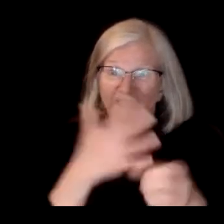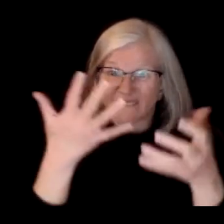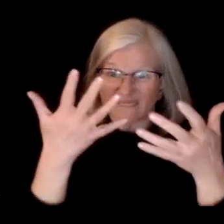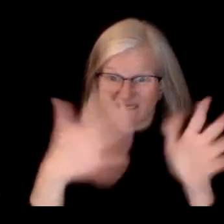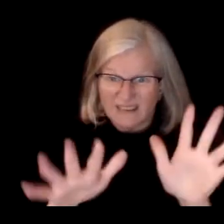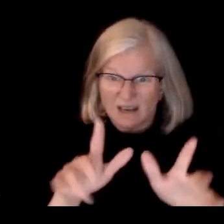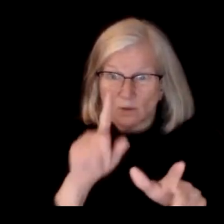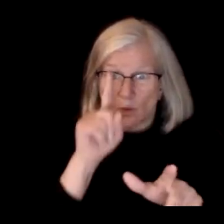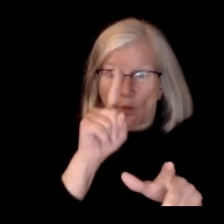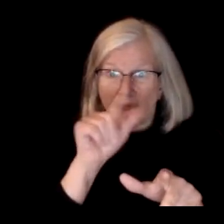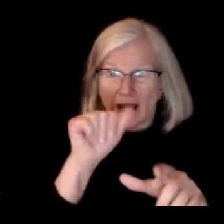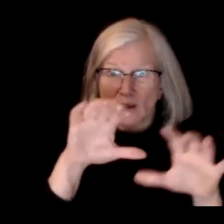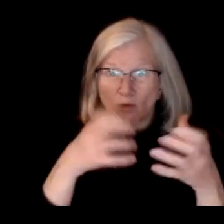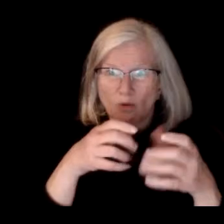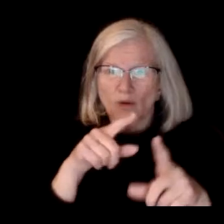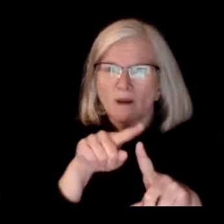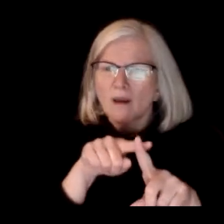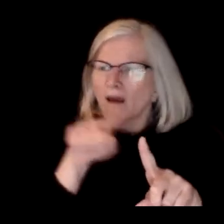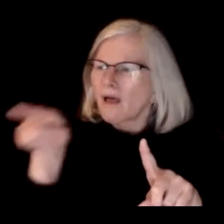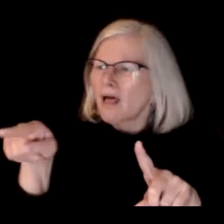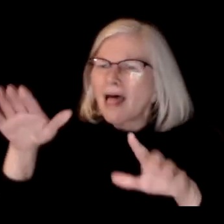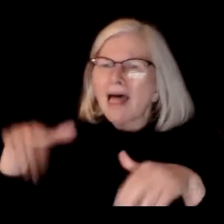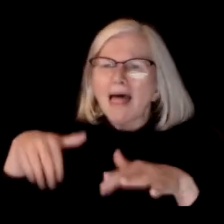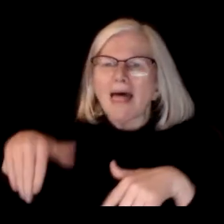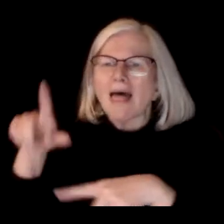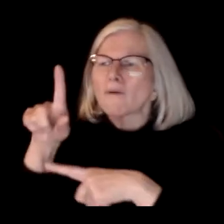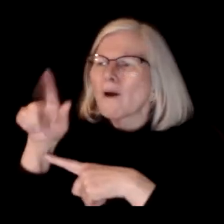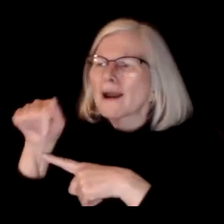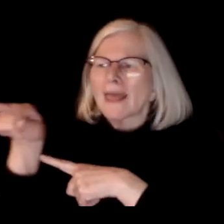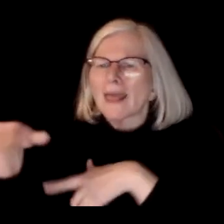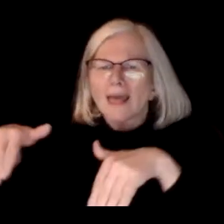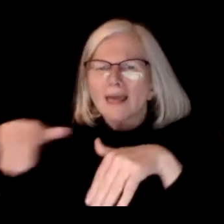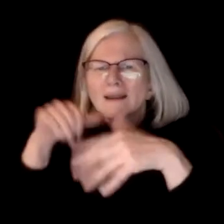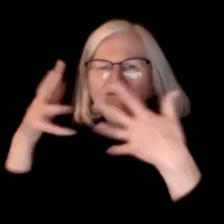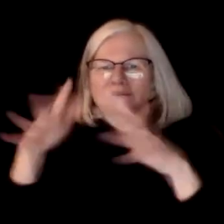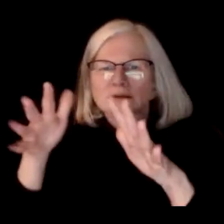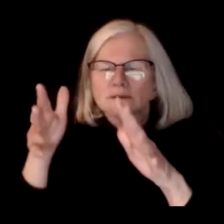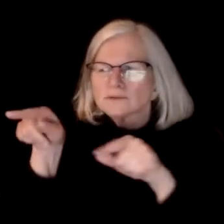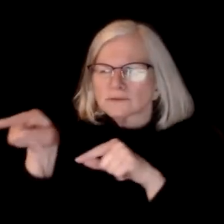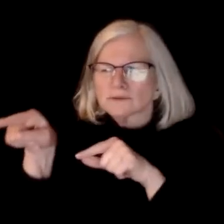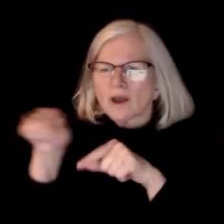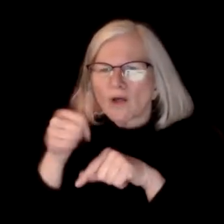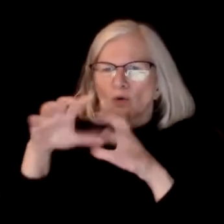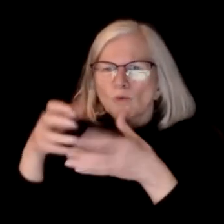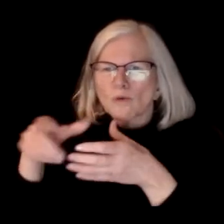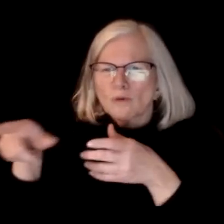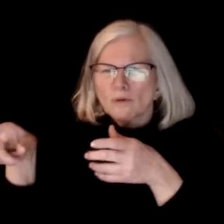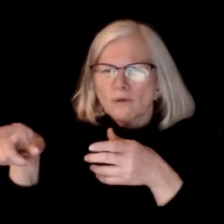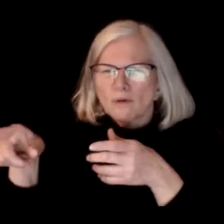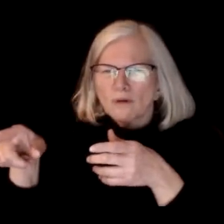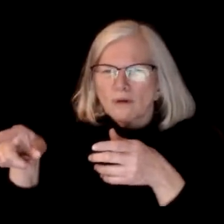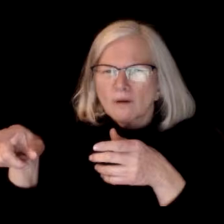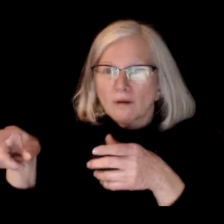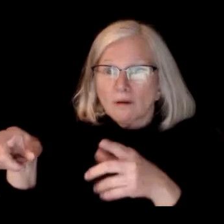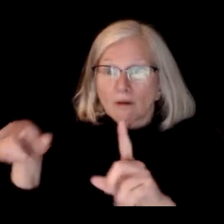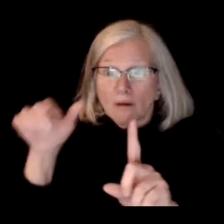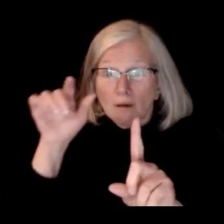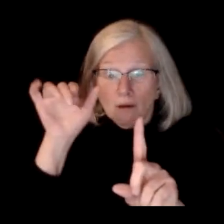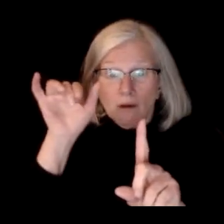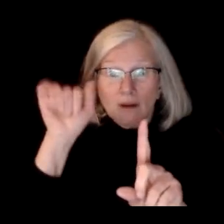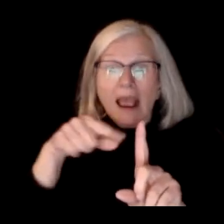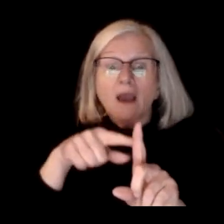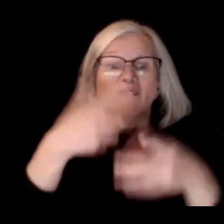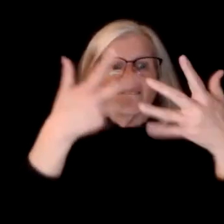need of vaccine? And is it not logistically possible to take those extra? I know it's only a few doses, and maybe is it not practical